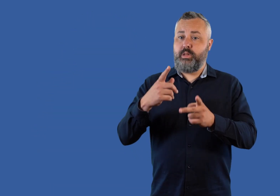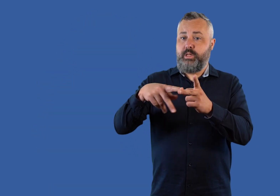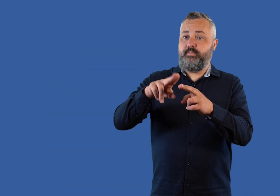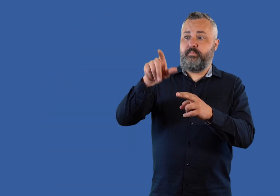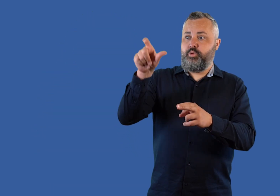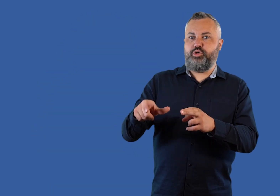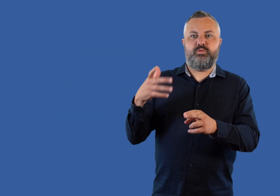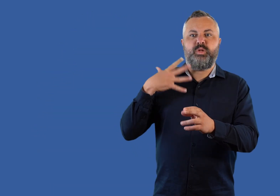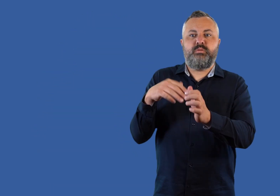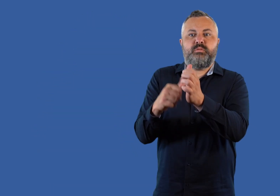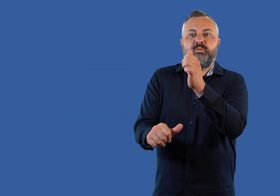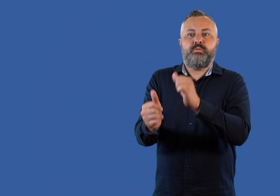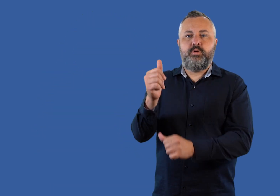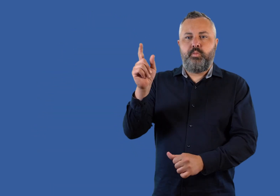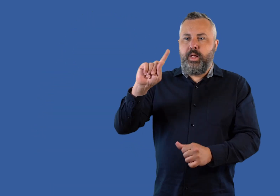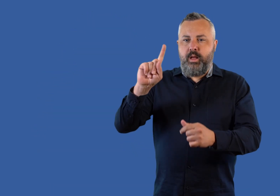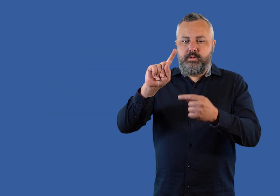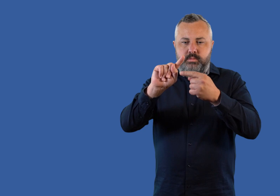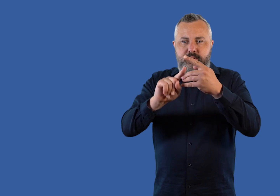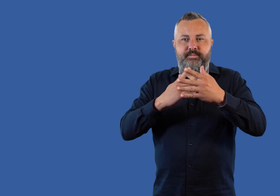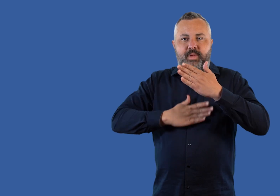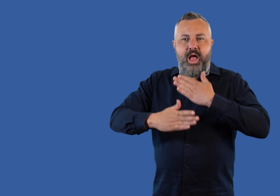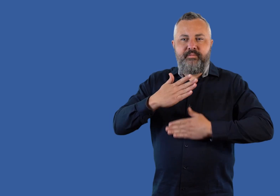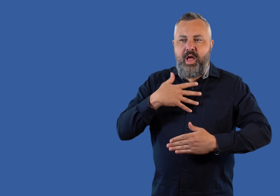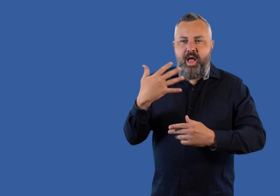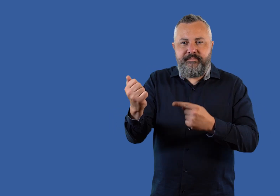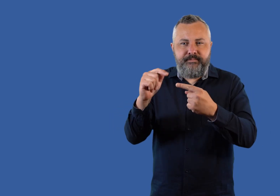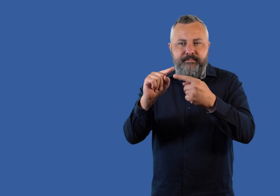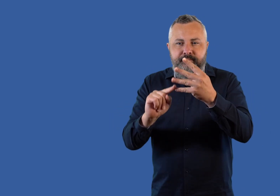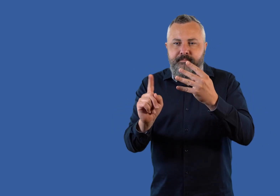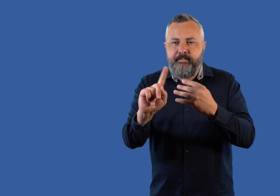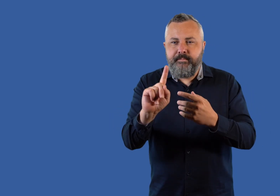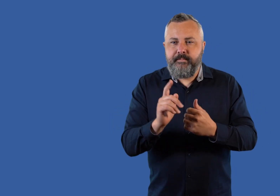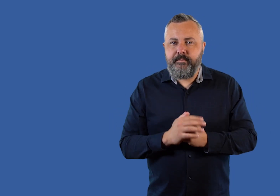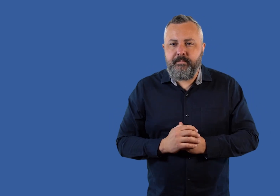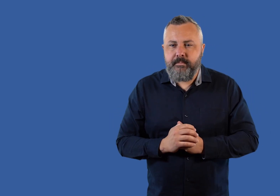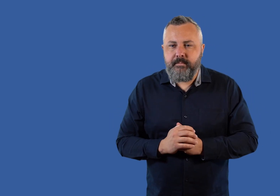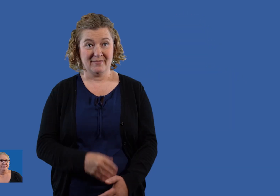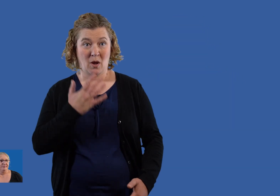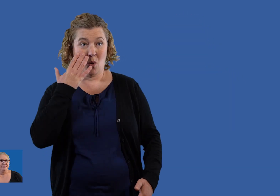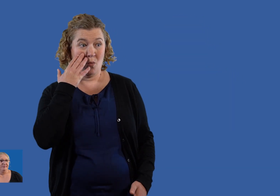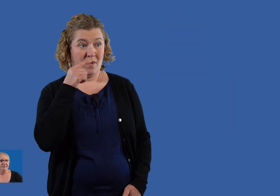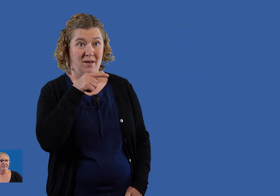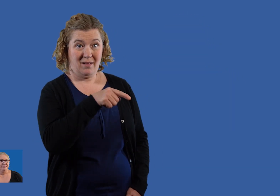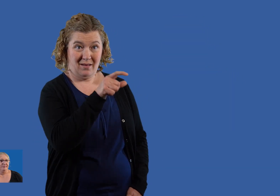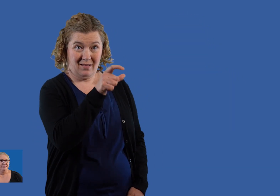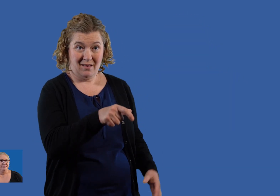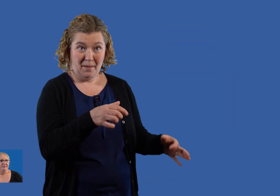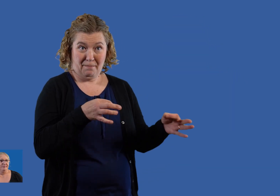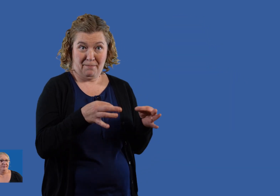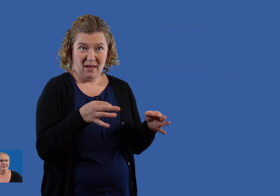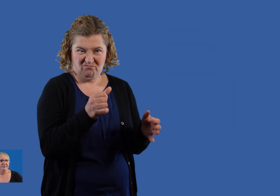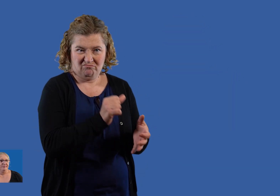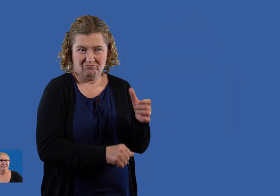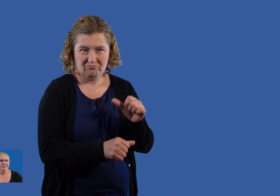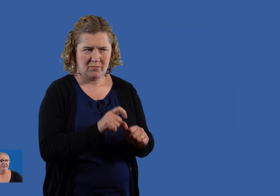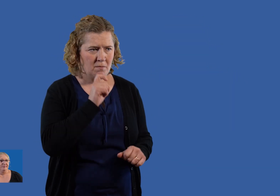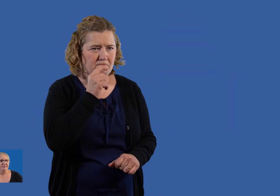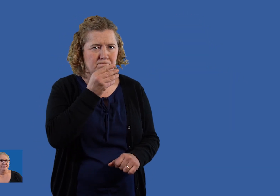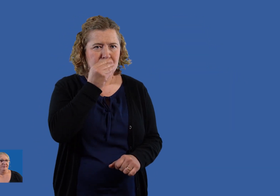What are some of the behaviours that may indicate the person's intent to suicide? When a person has the intent to suicide, they may act in a